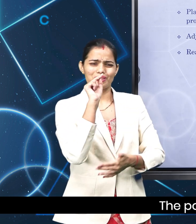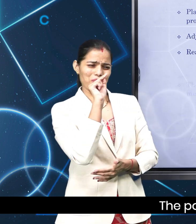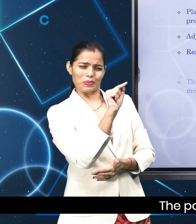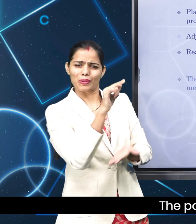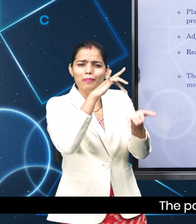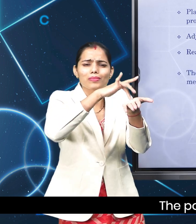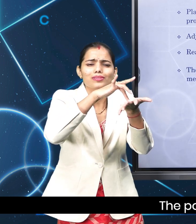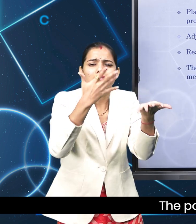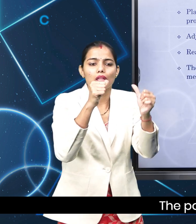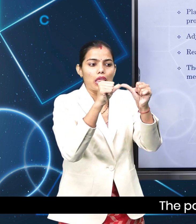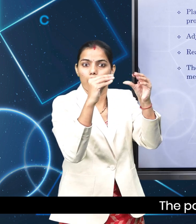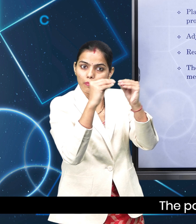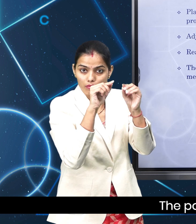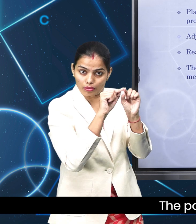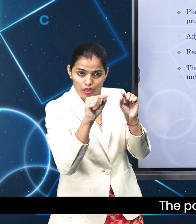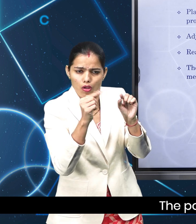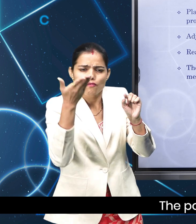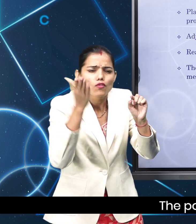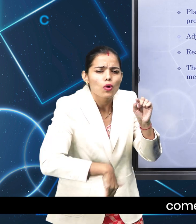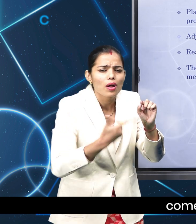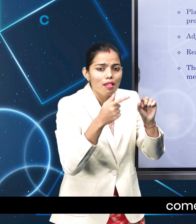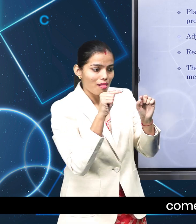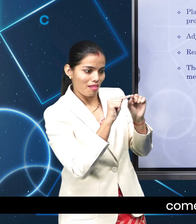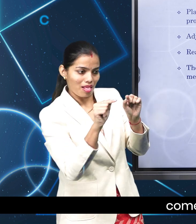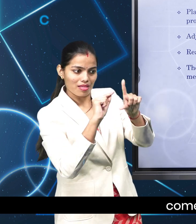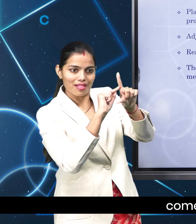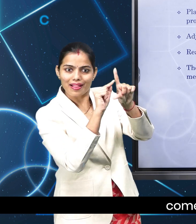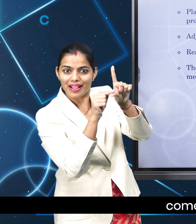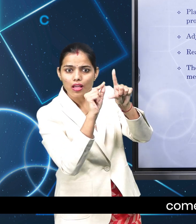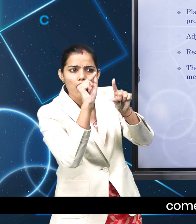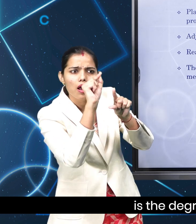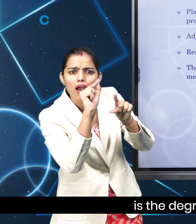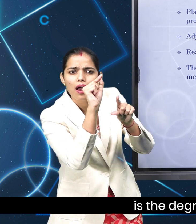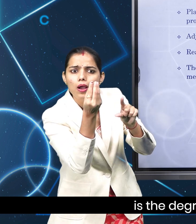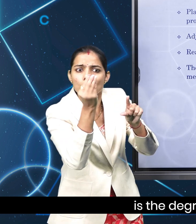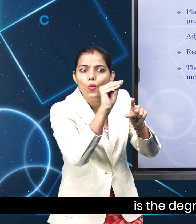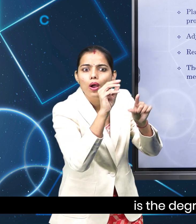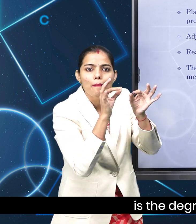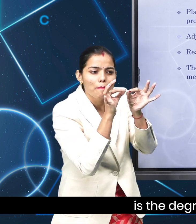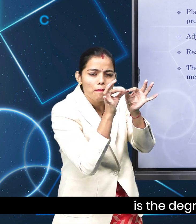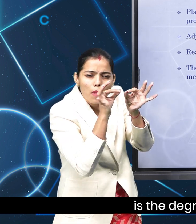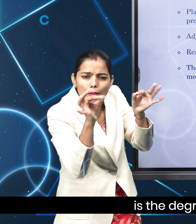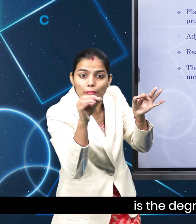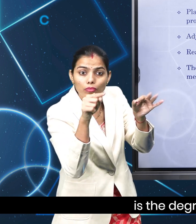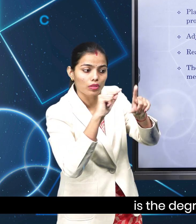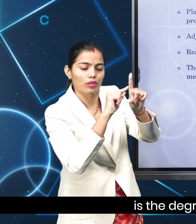The point where the line AB comes on the protractor is the degree measure of the angle.